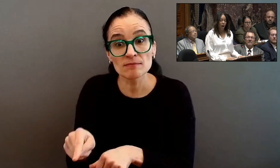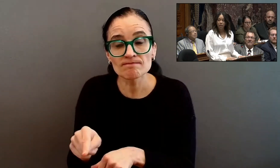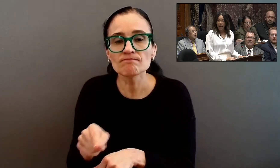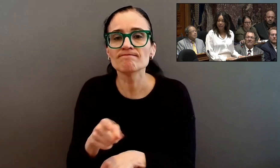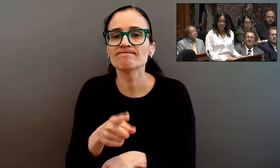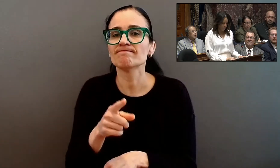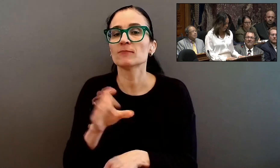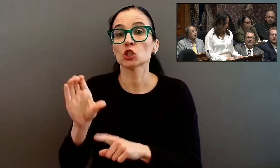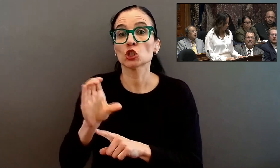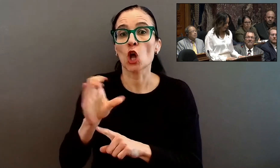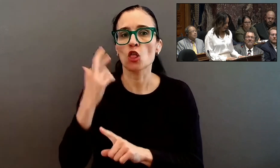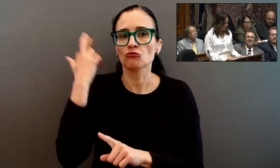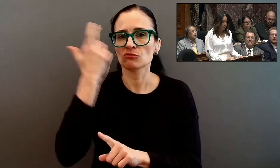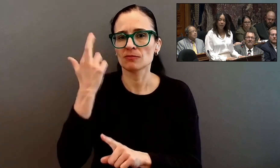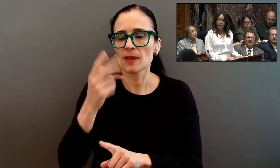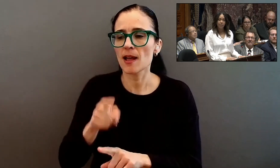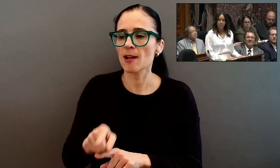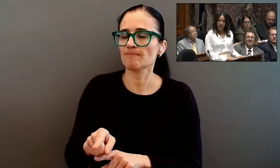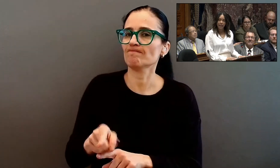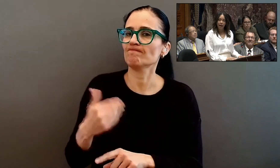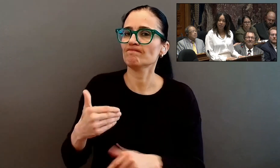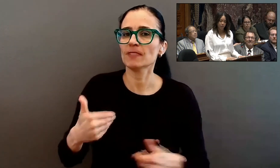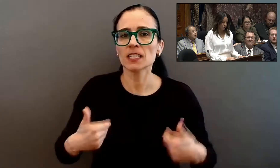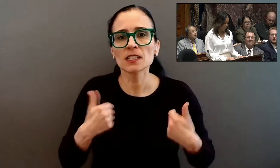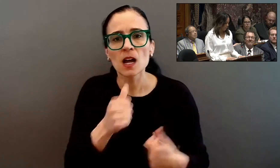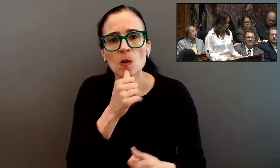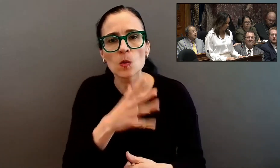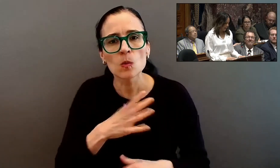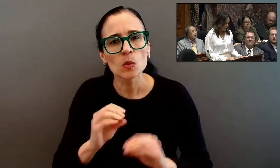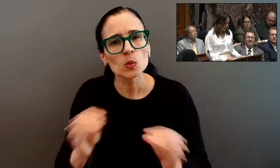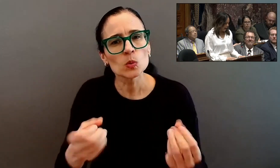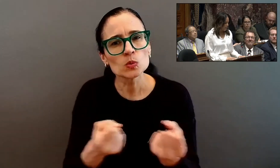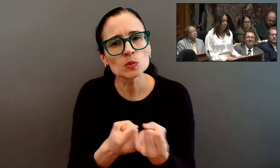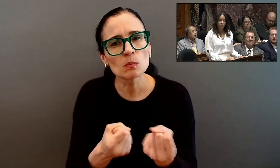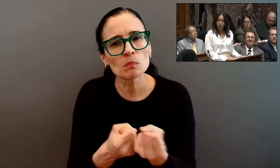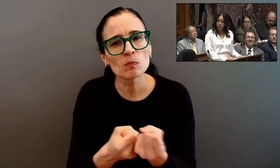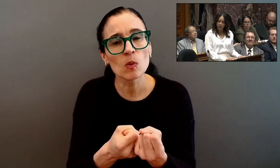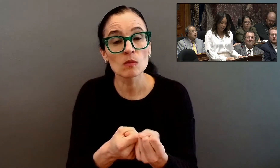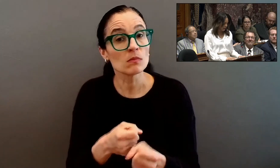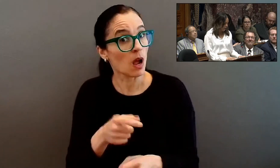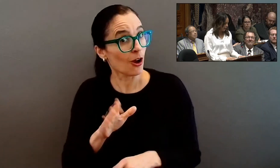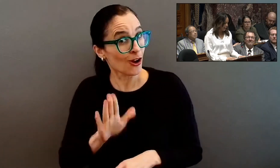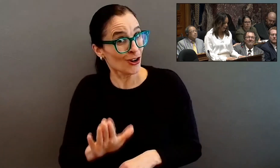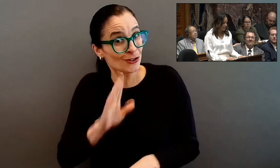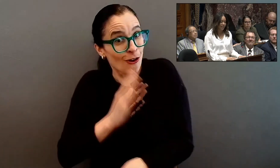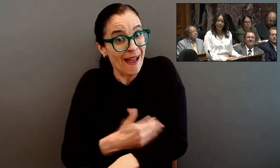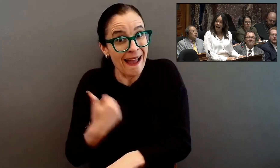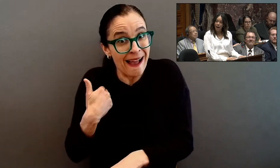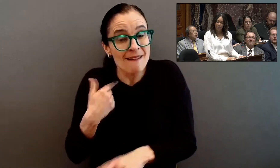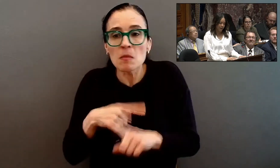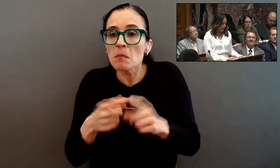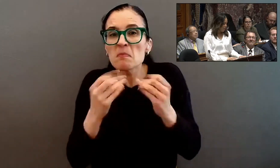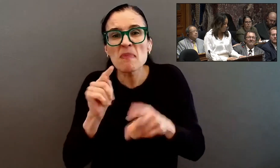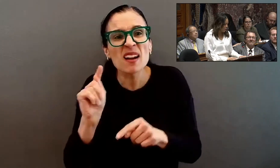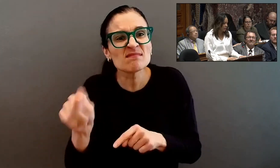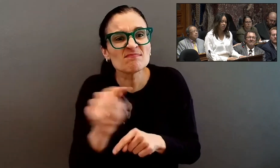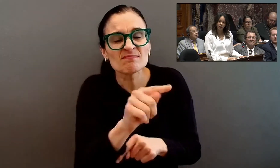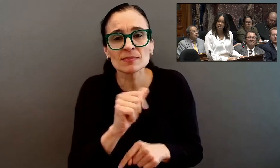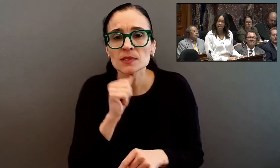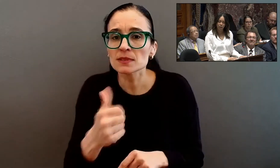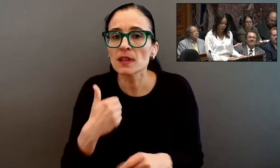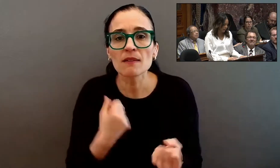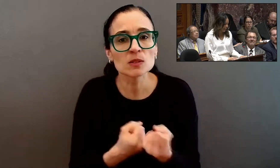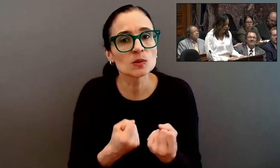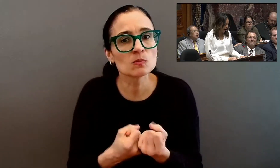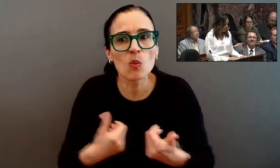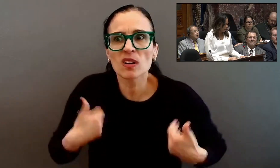Her daughter had support, something that many others don't. And the more Charlene recognized the gap, the more